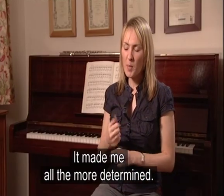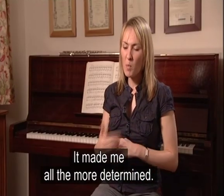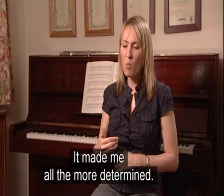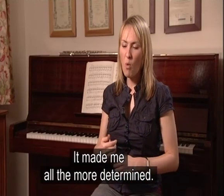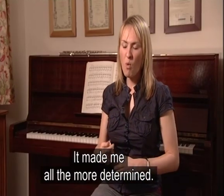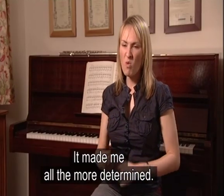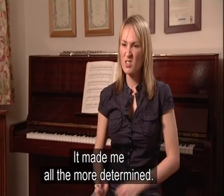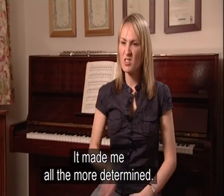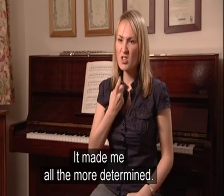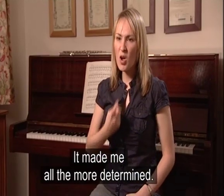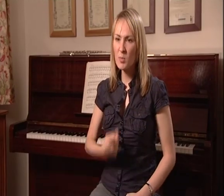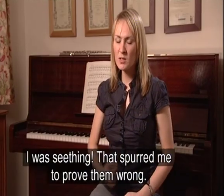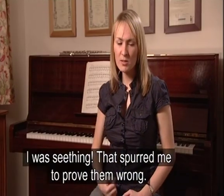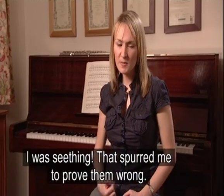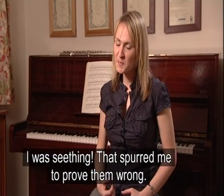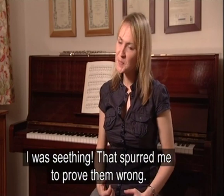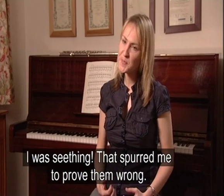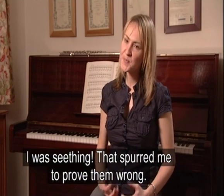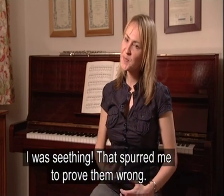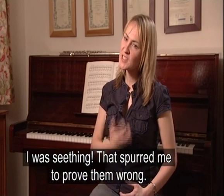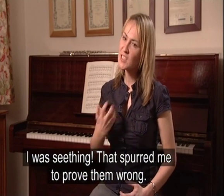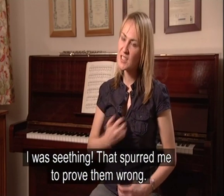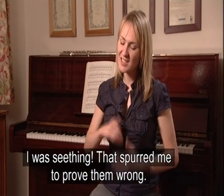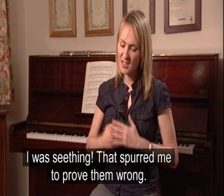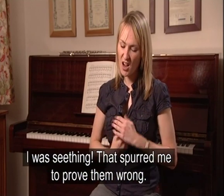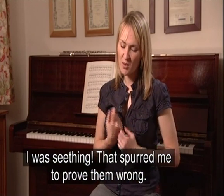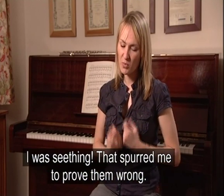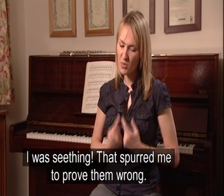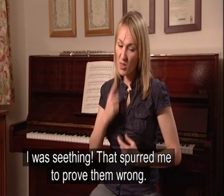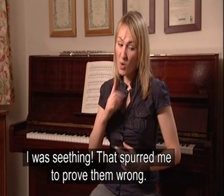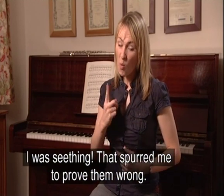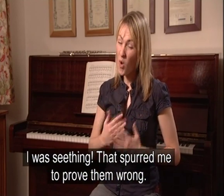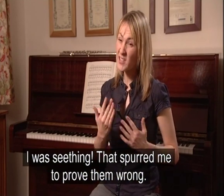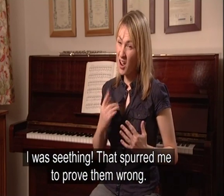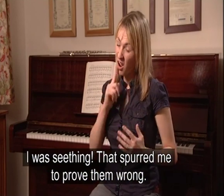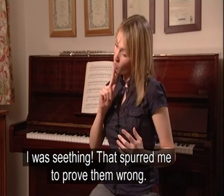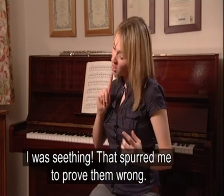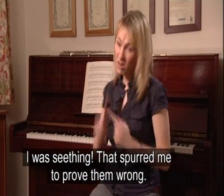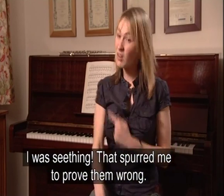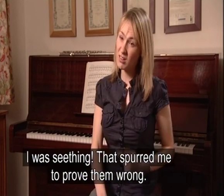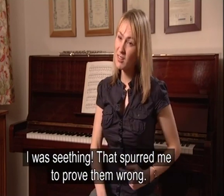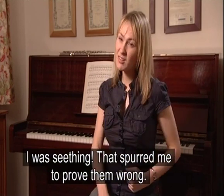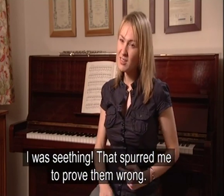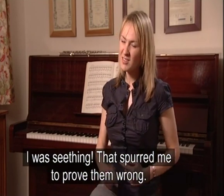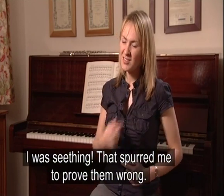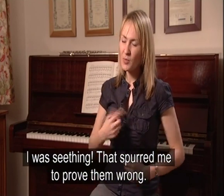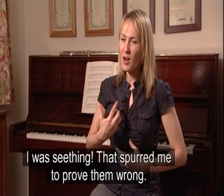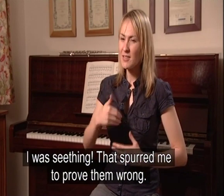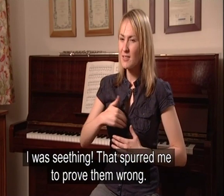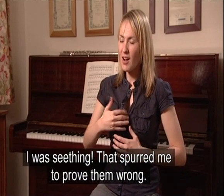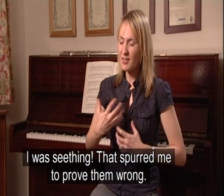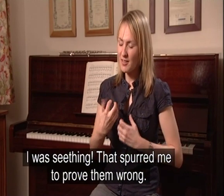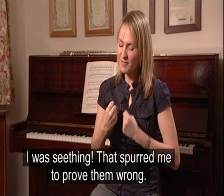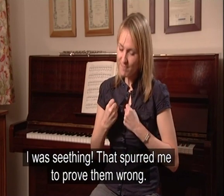It made me all the more determined. I'm seething. They drove me to prove them